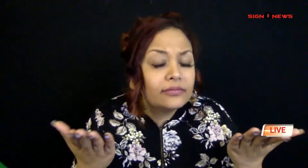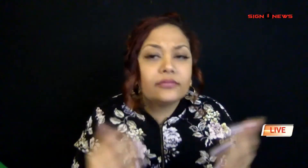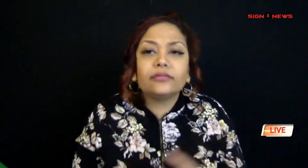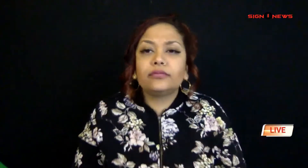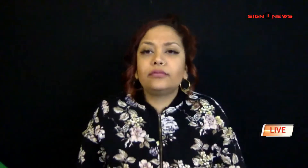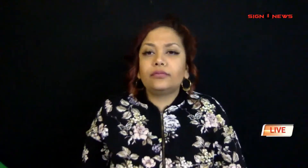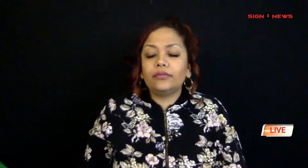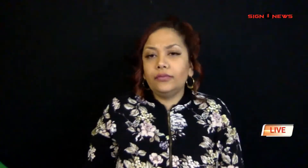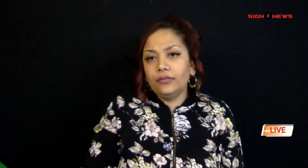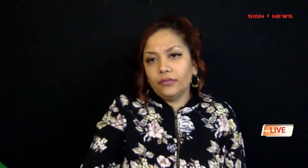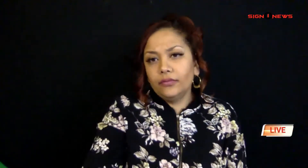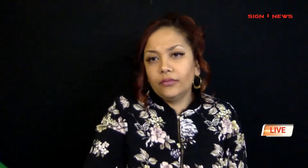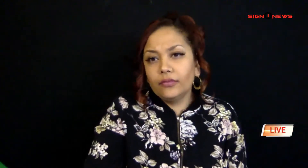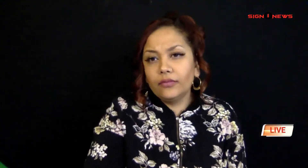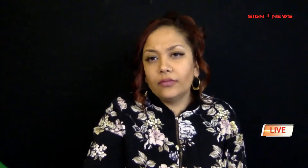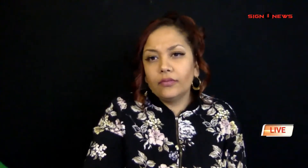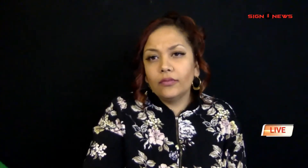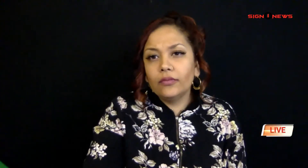You never know what could happen.